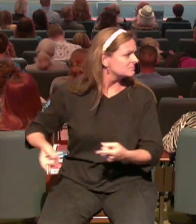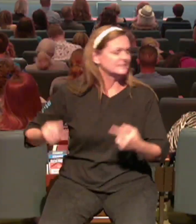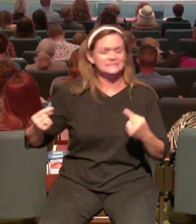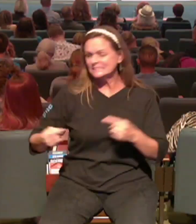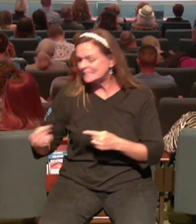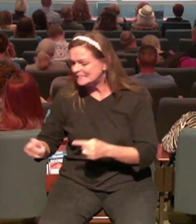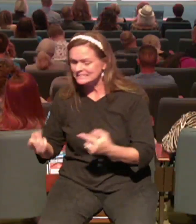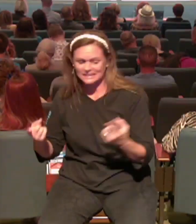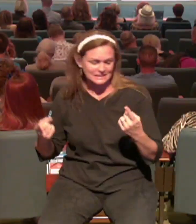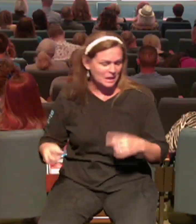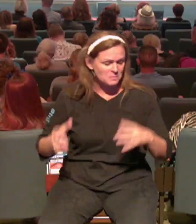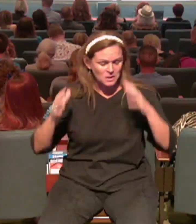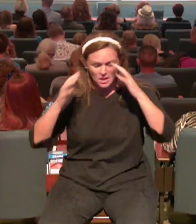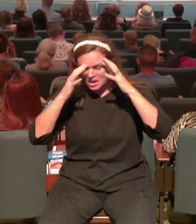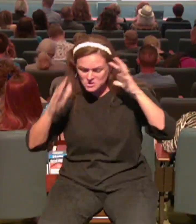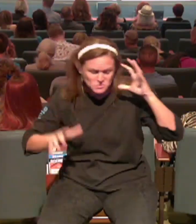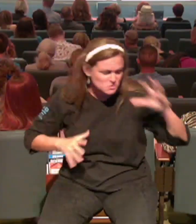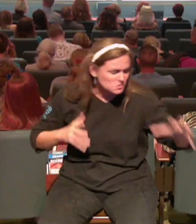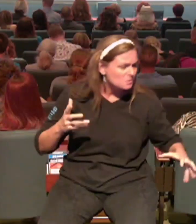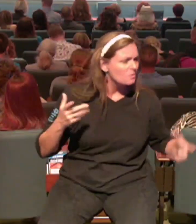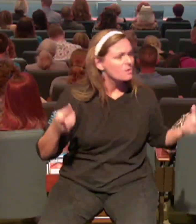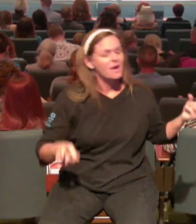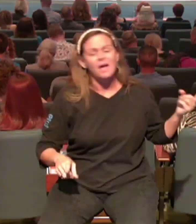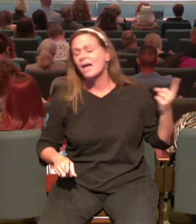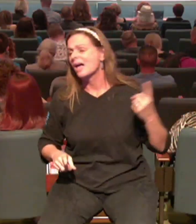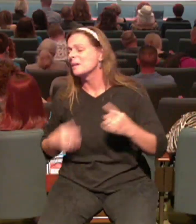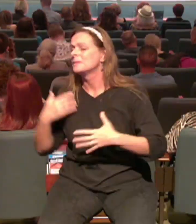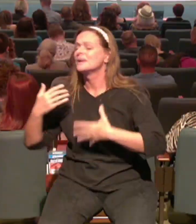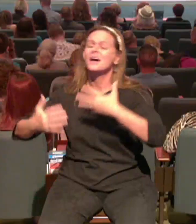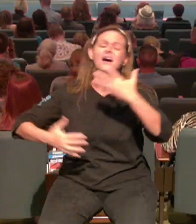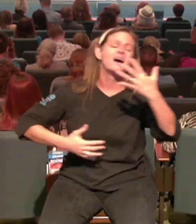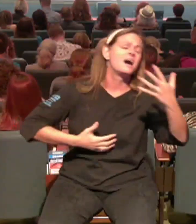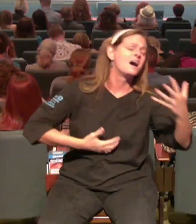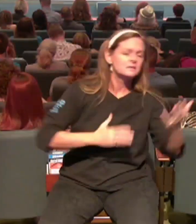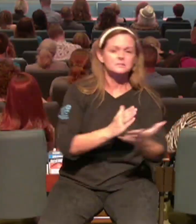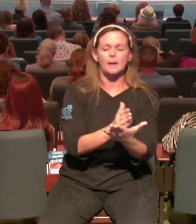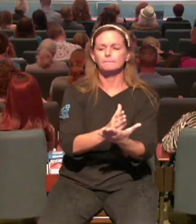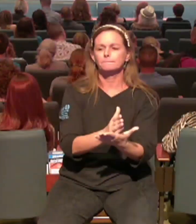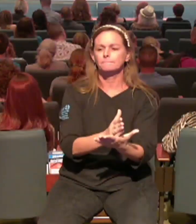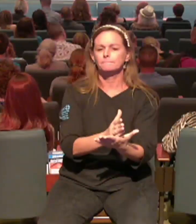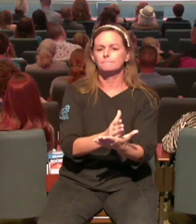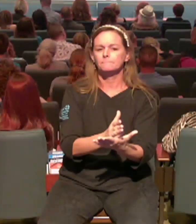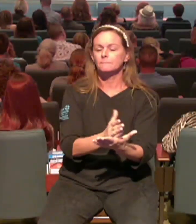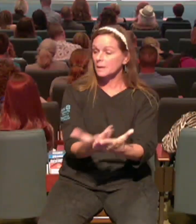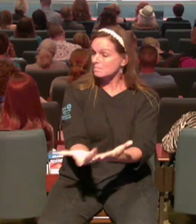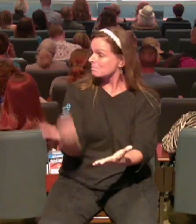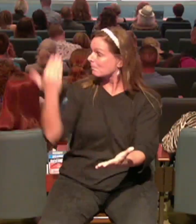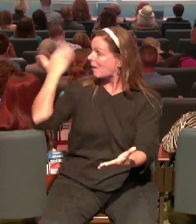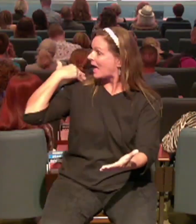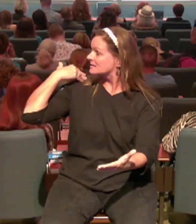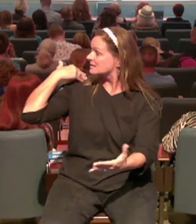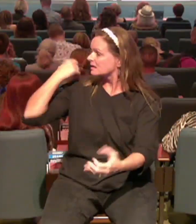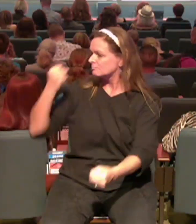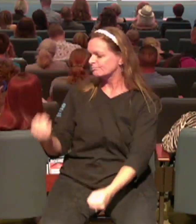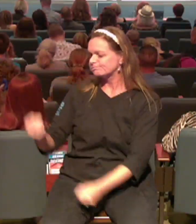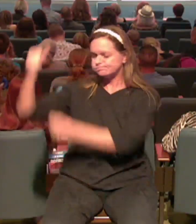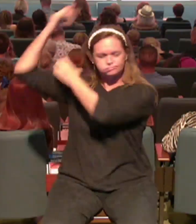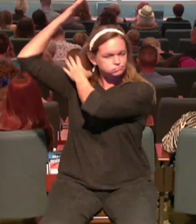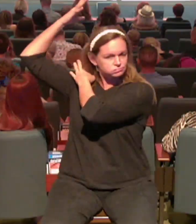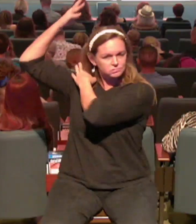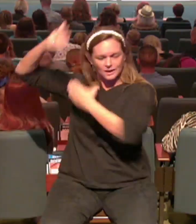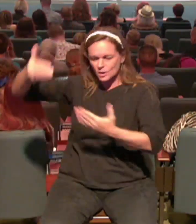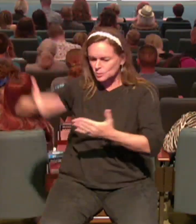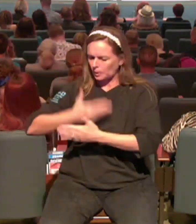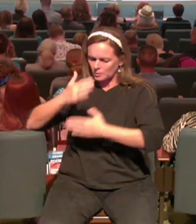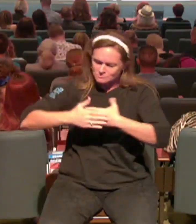was offering this woman today, that you can walk in the light that is the light of life. Jesus wants to help you. He wants to forgive you of your